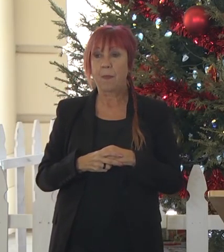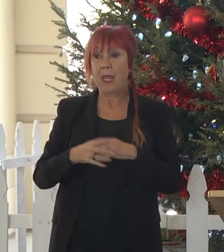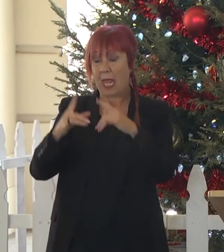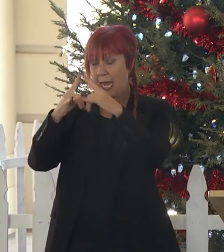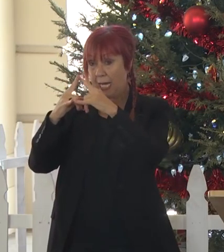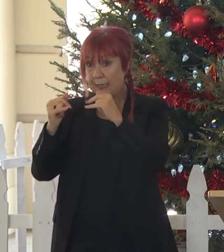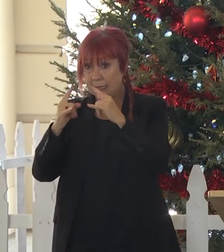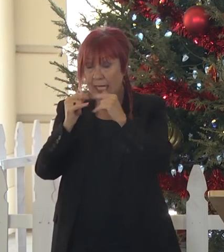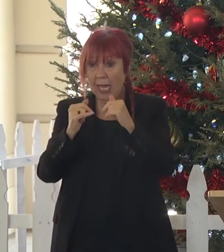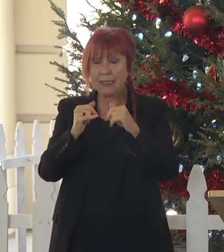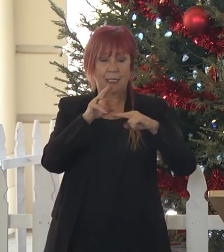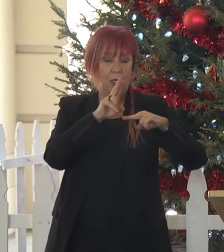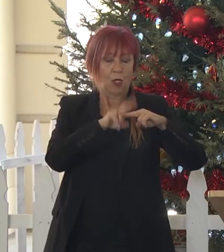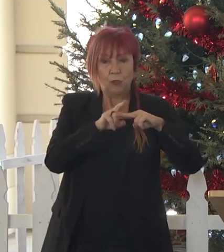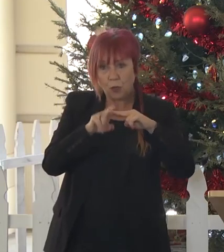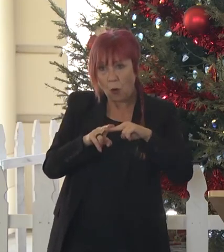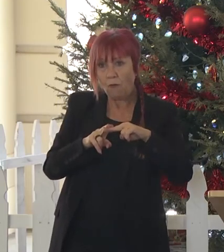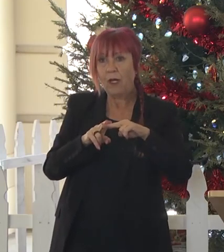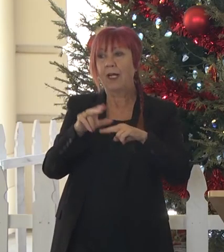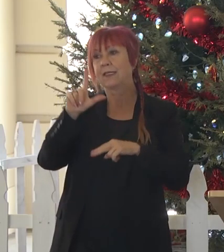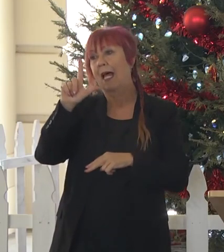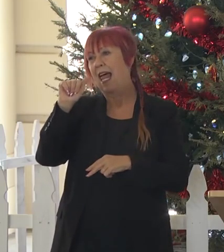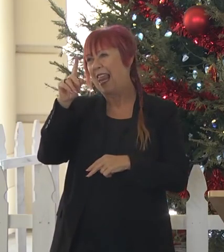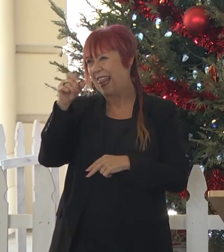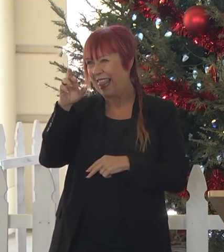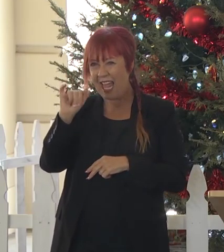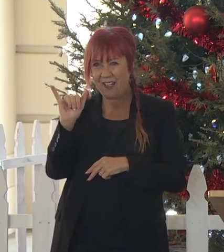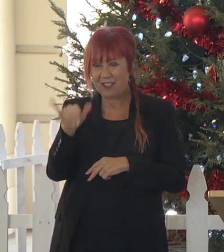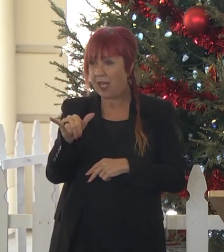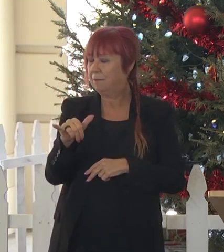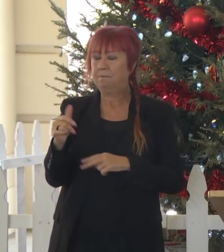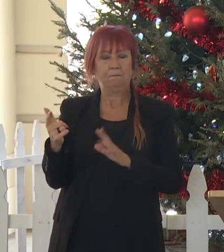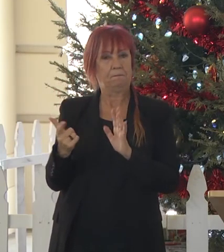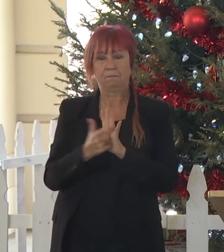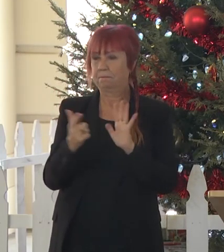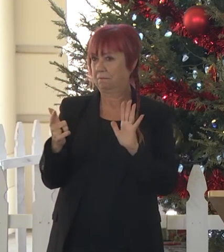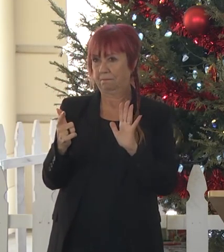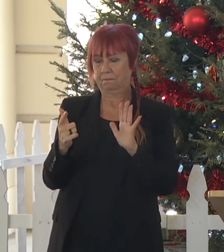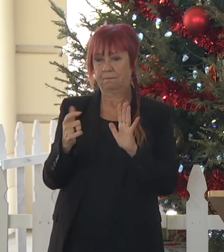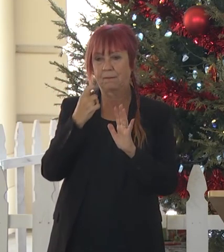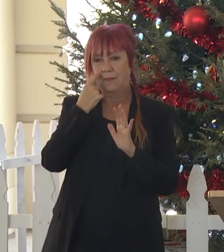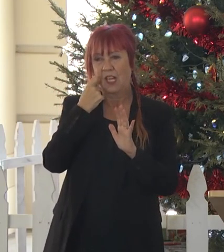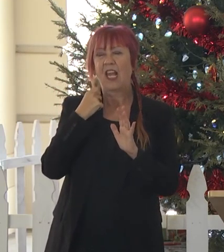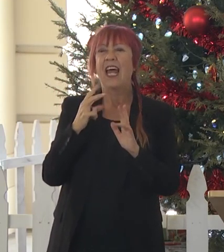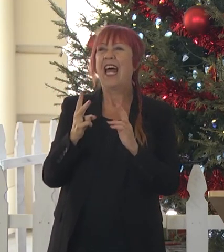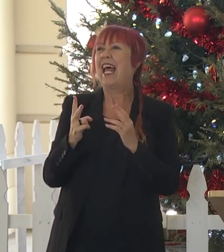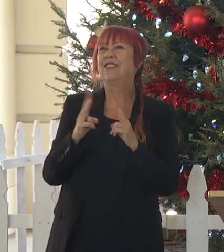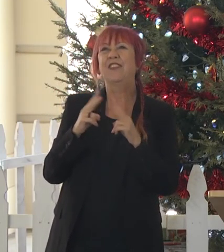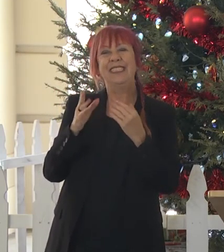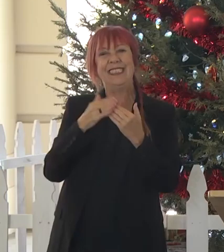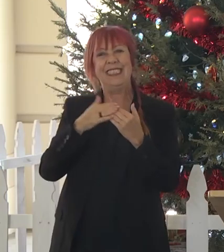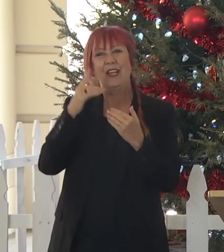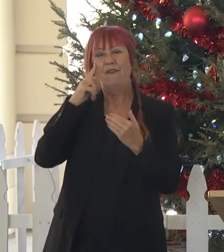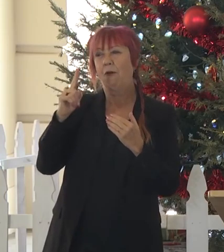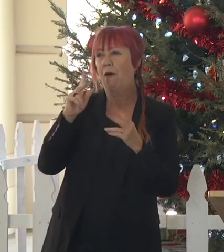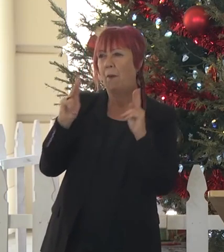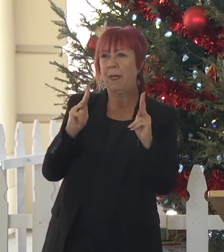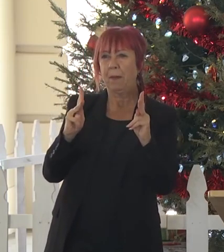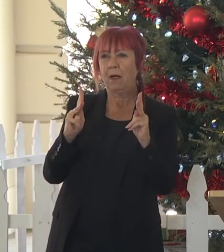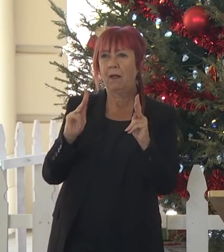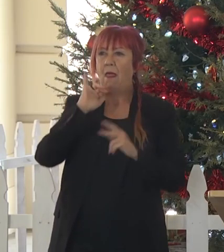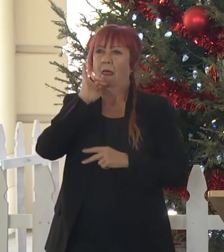Tents, sofas, ladders, things like that are not allowed along the parade route. It's very easy for individuals to